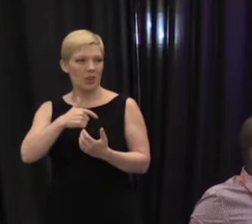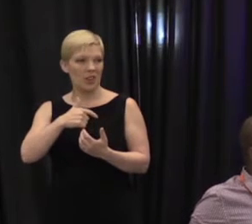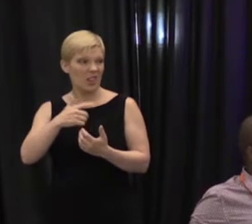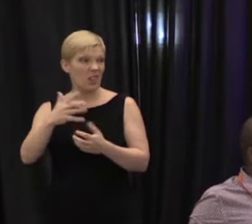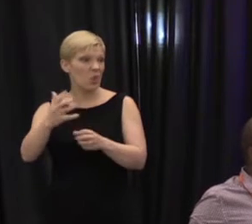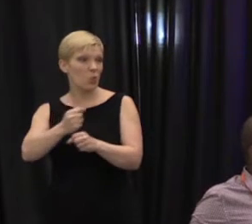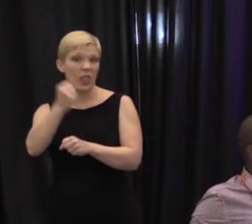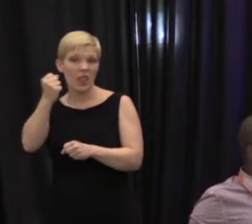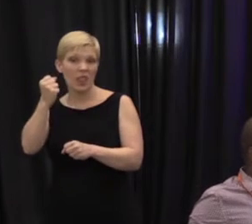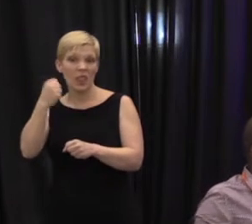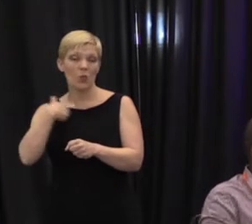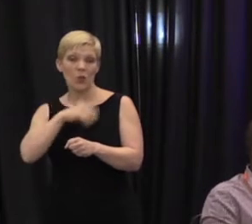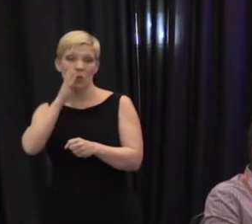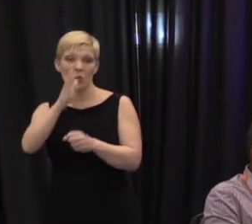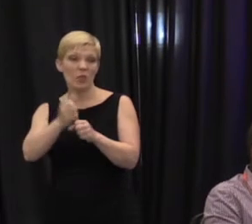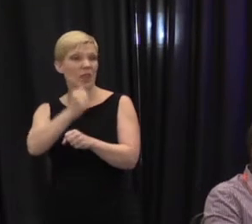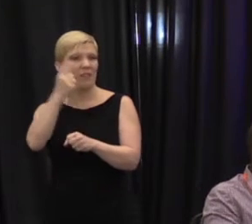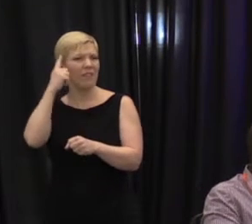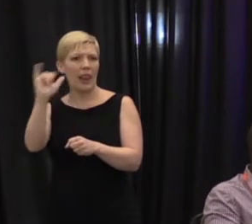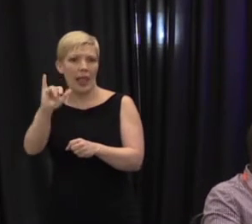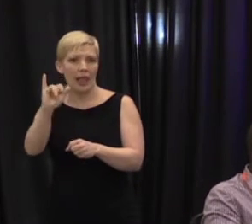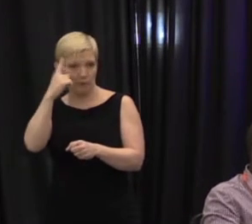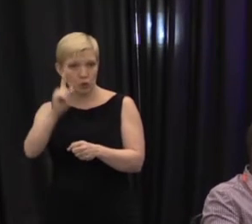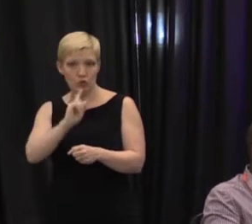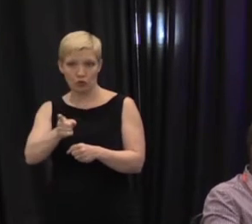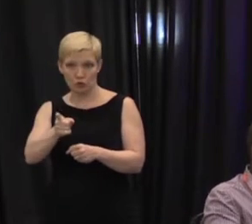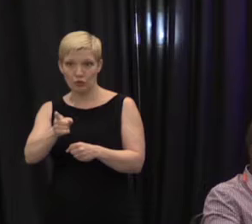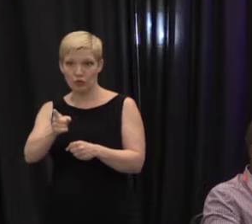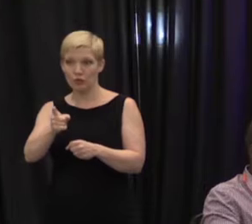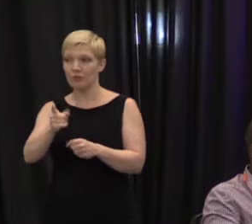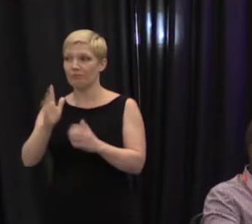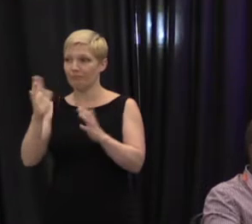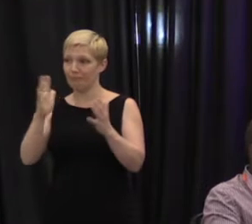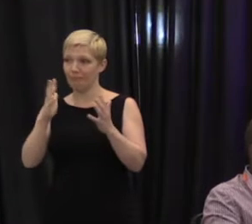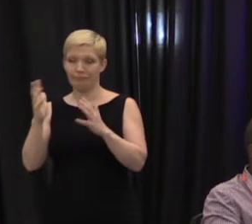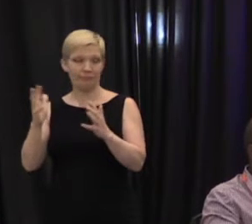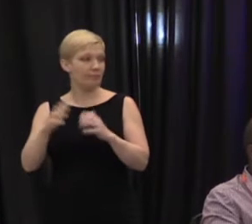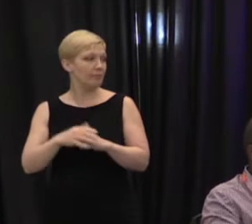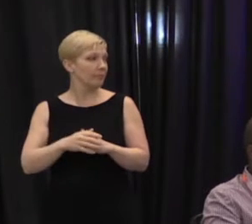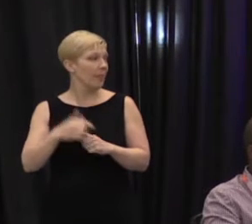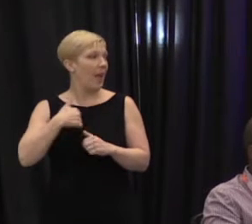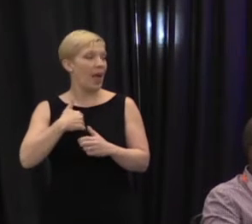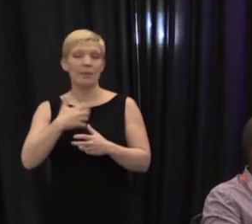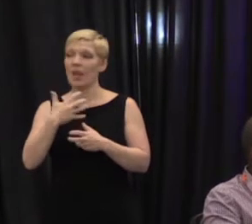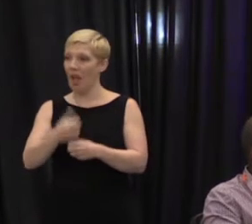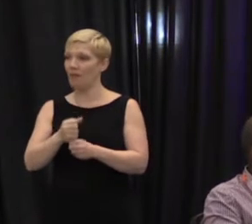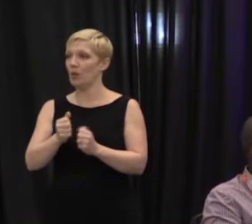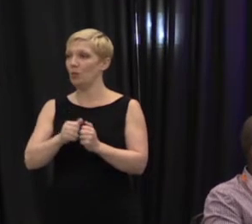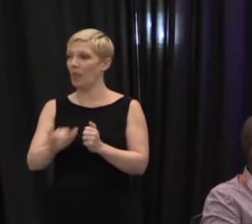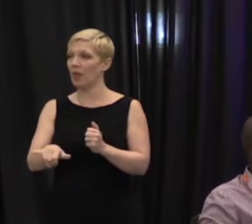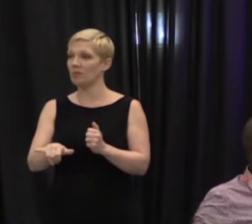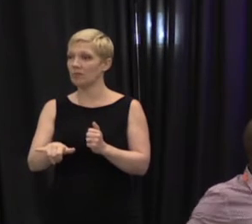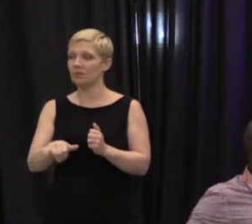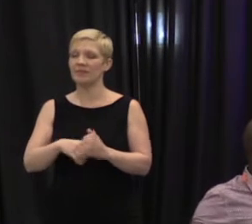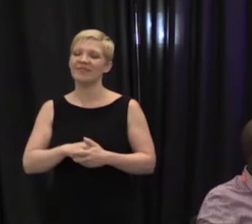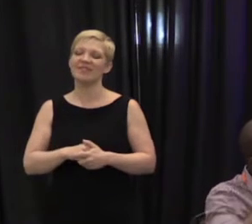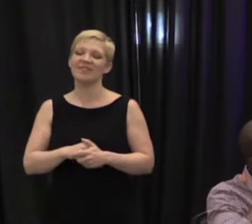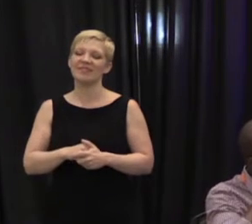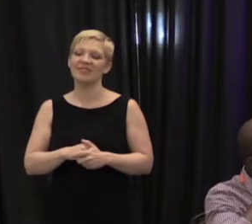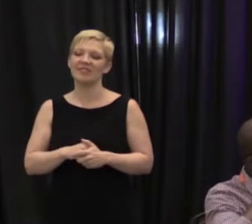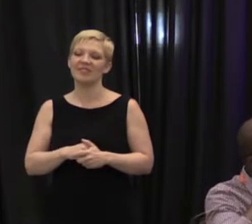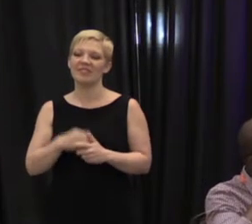Like for sure, we're going to win. I'm confident in that. And